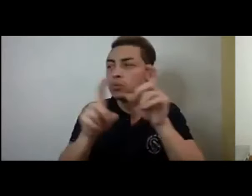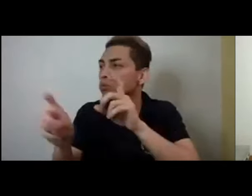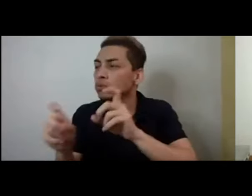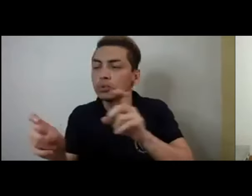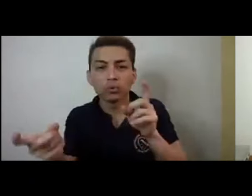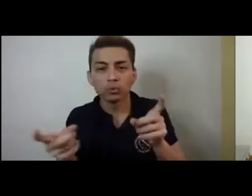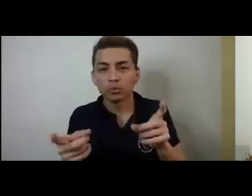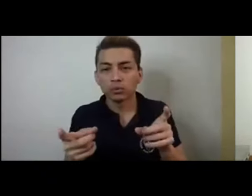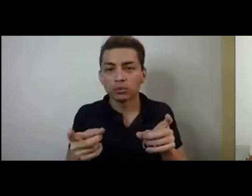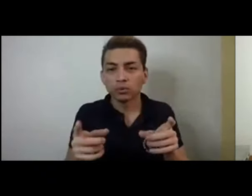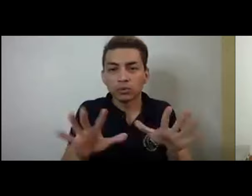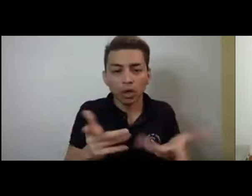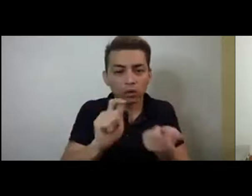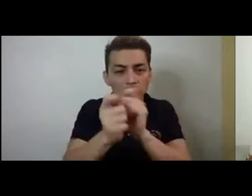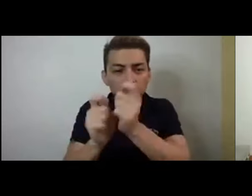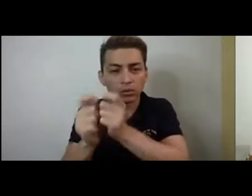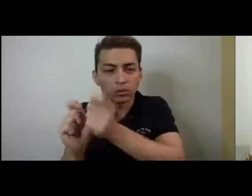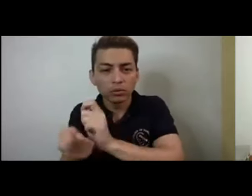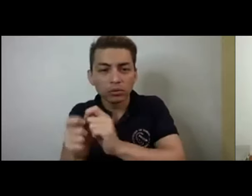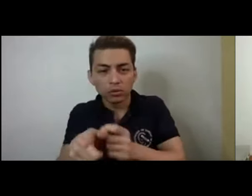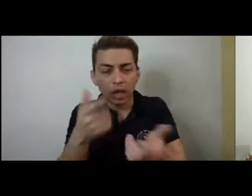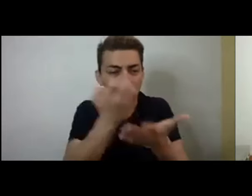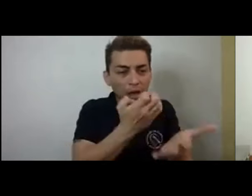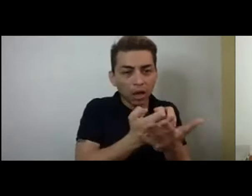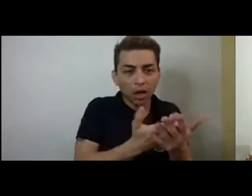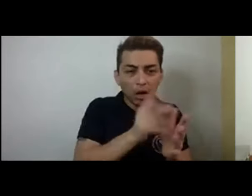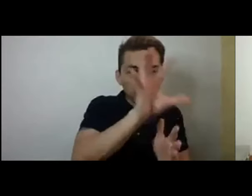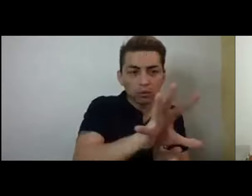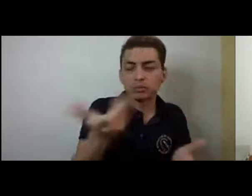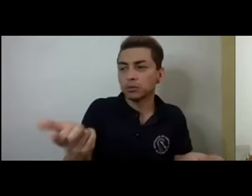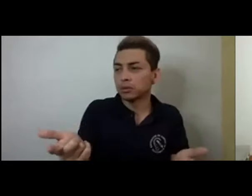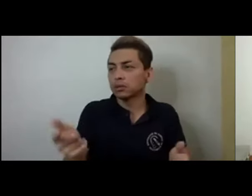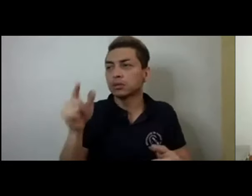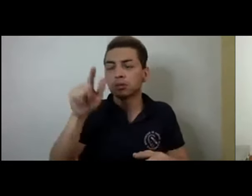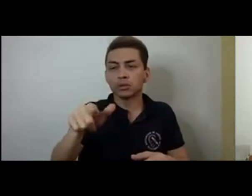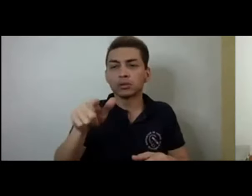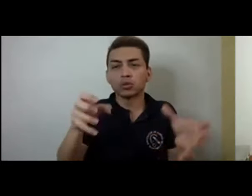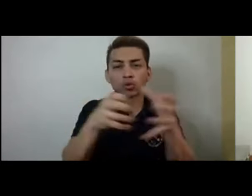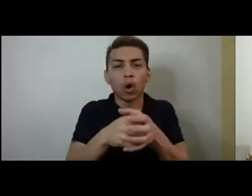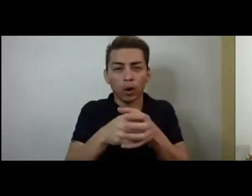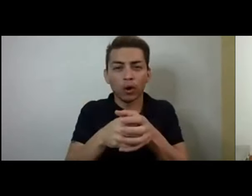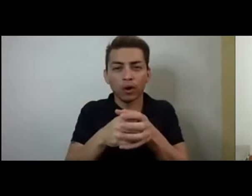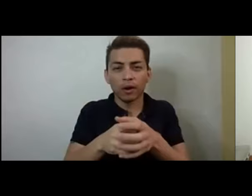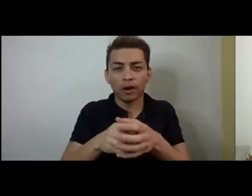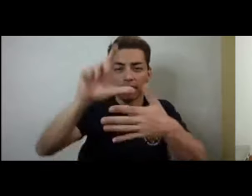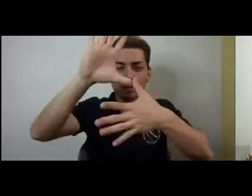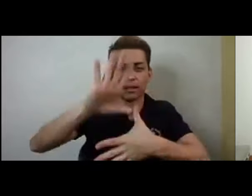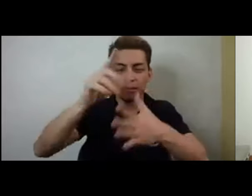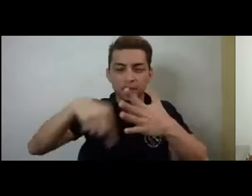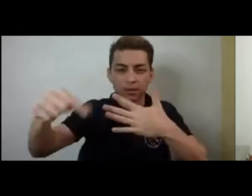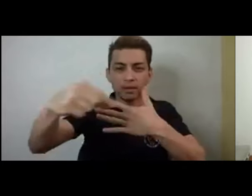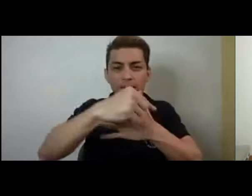study prepared by the United Nations Economic Commission for Latin American and the Caribbean, ECLAC, these strategies